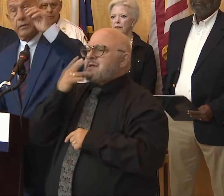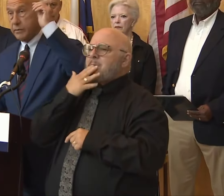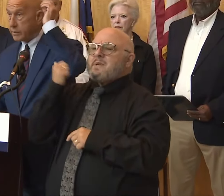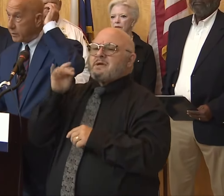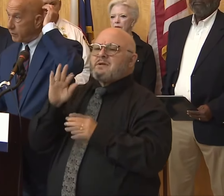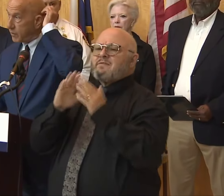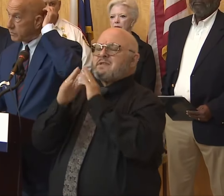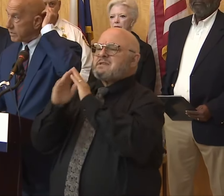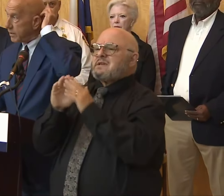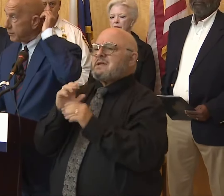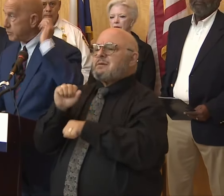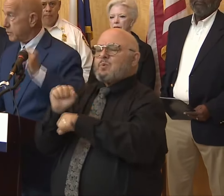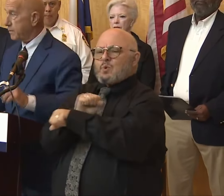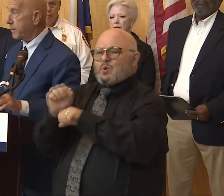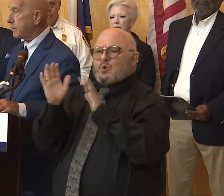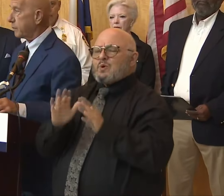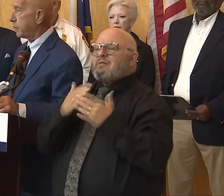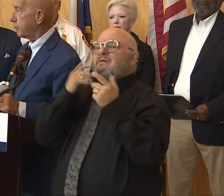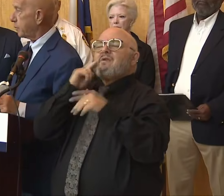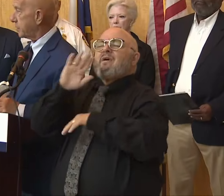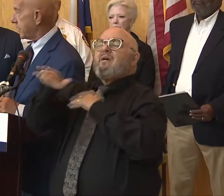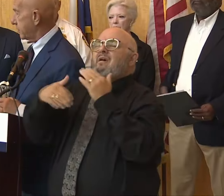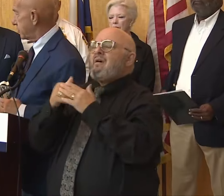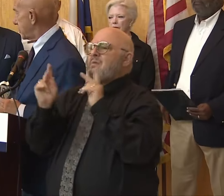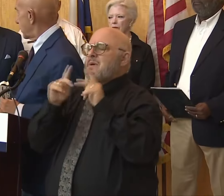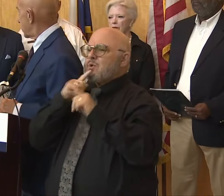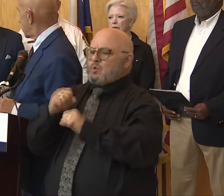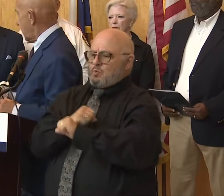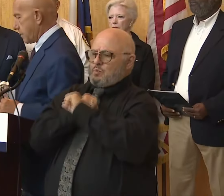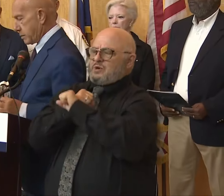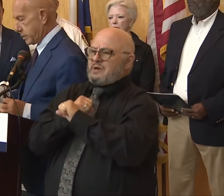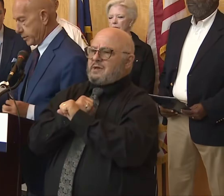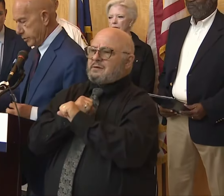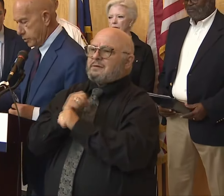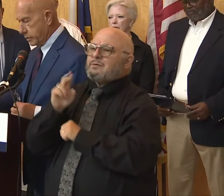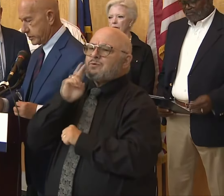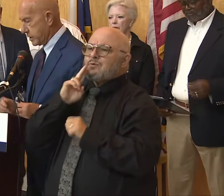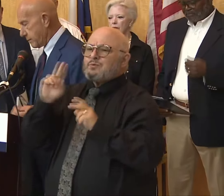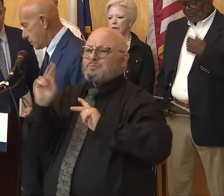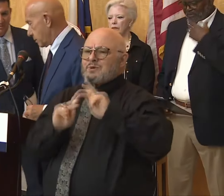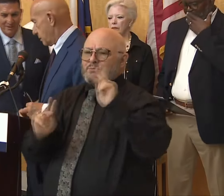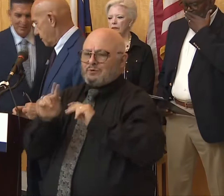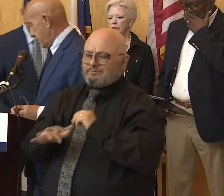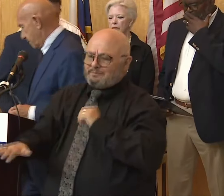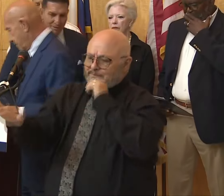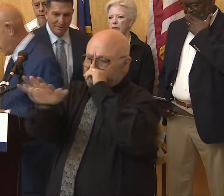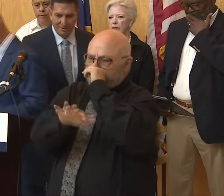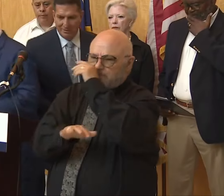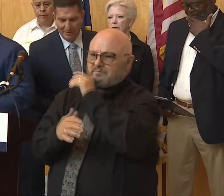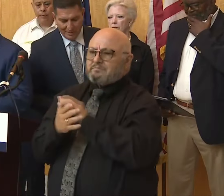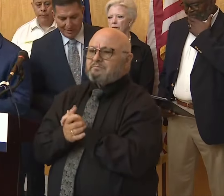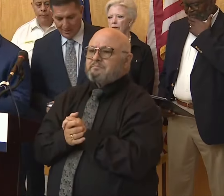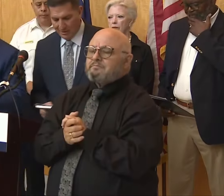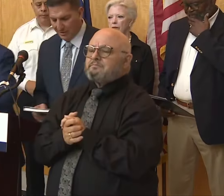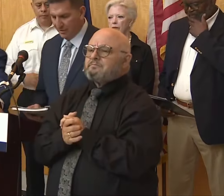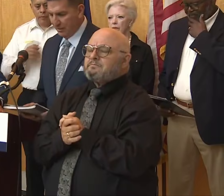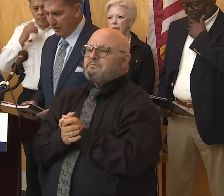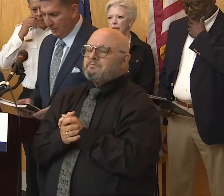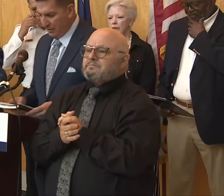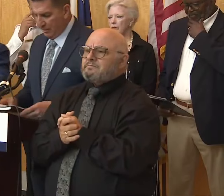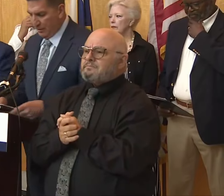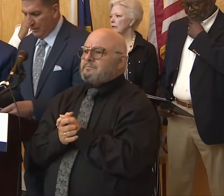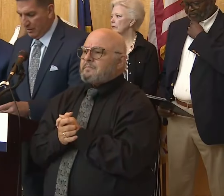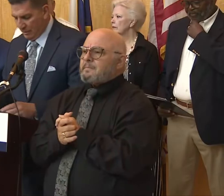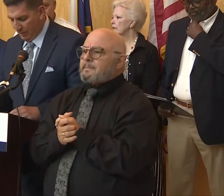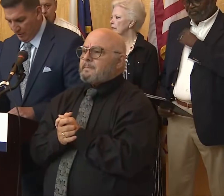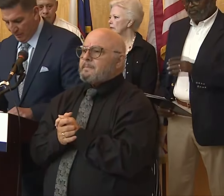all the folks that help us protect Houston. Tom, I'll yield to you at this time. Mr. Mayor.